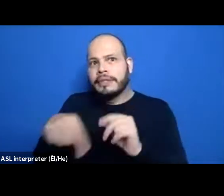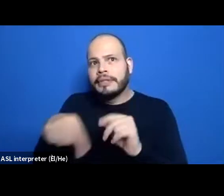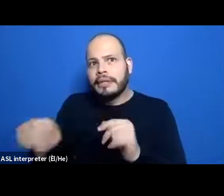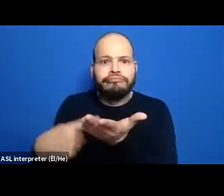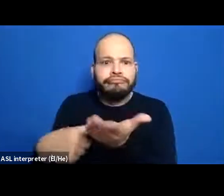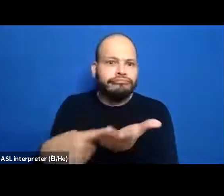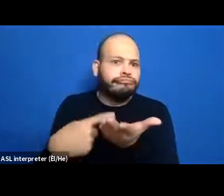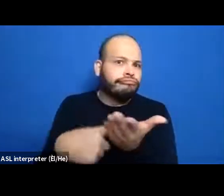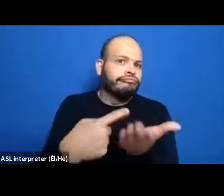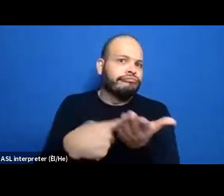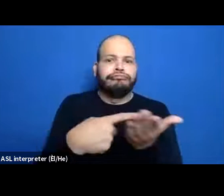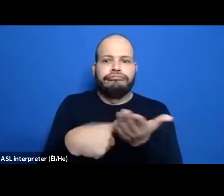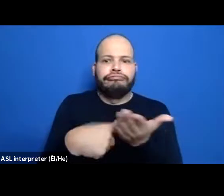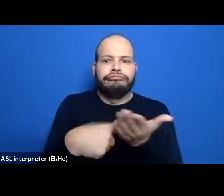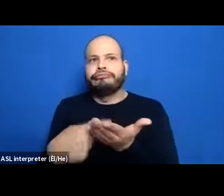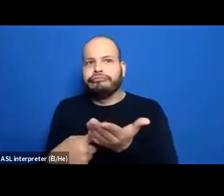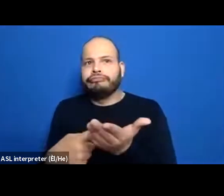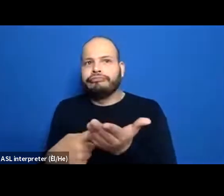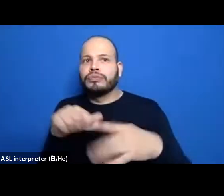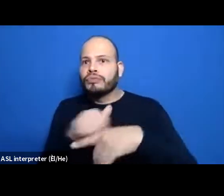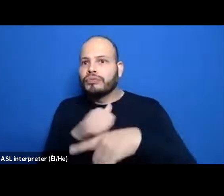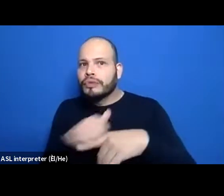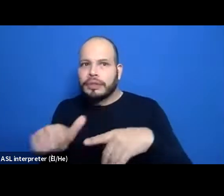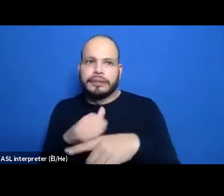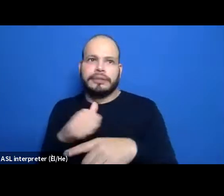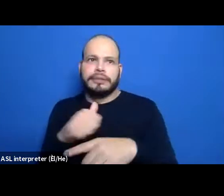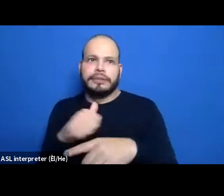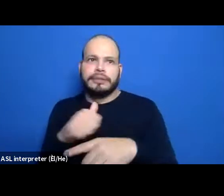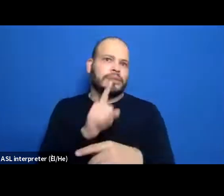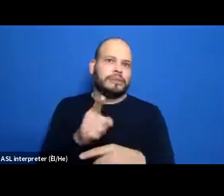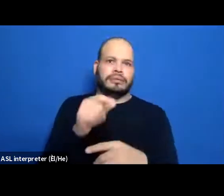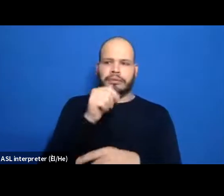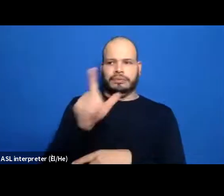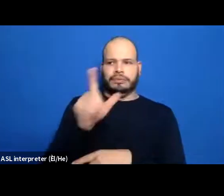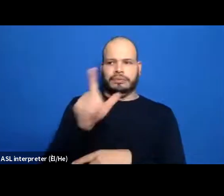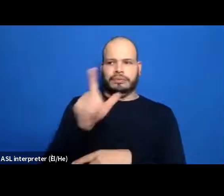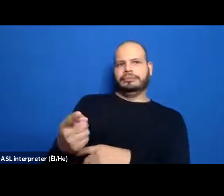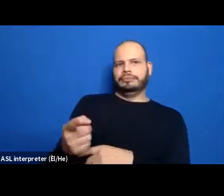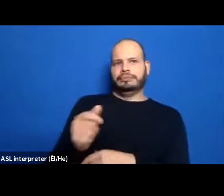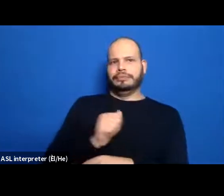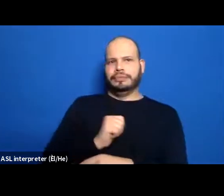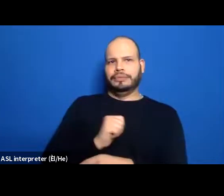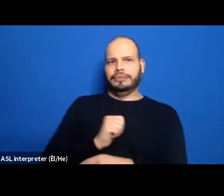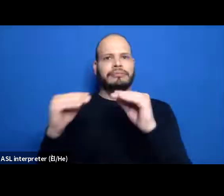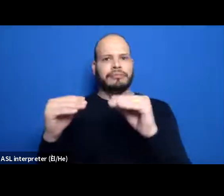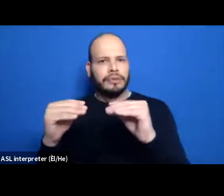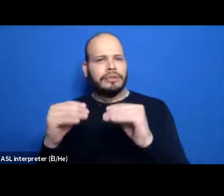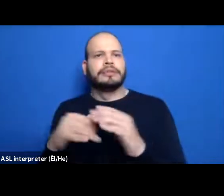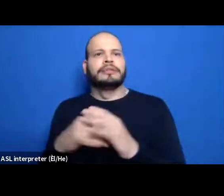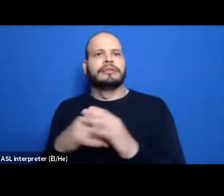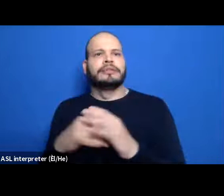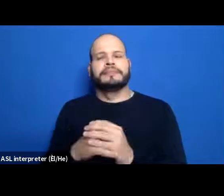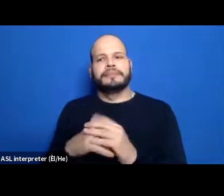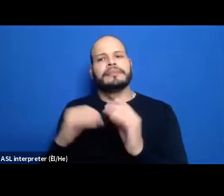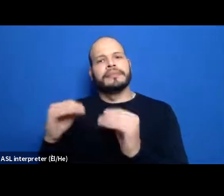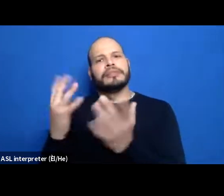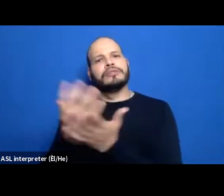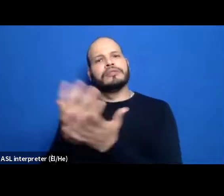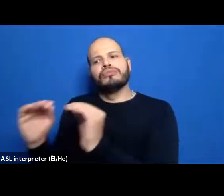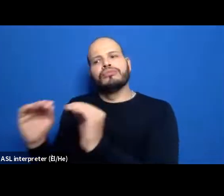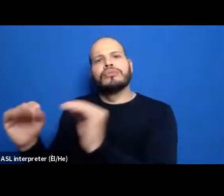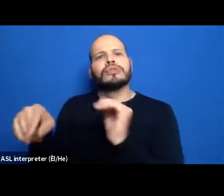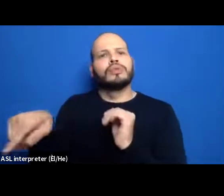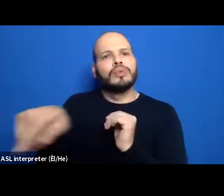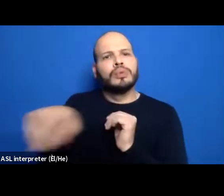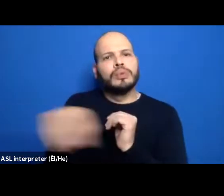very much being cultivated by them and cultivating yourself. There is a way in wholeness that we are in